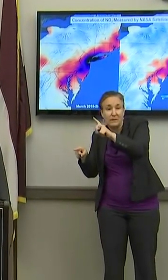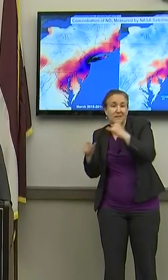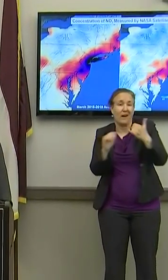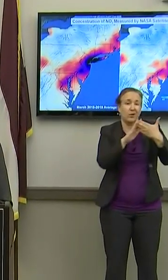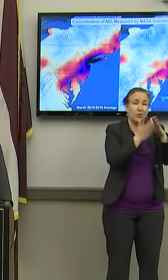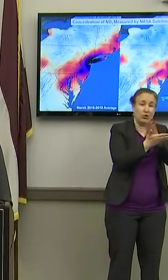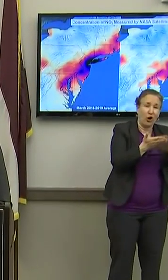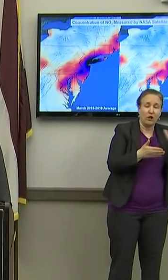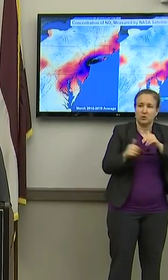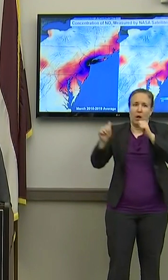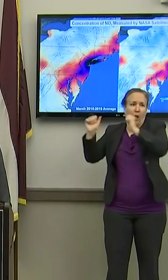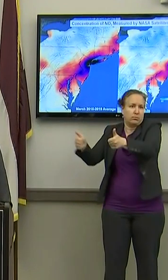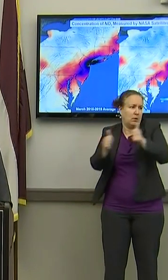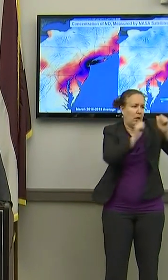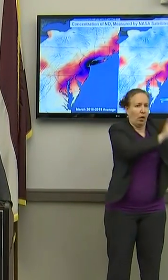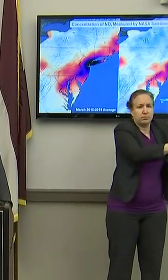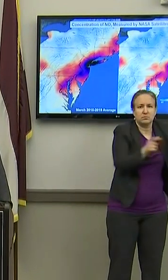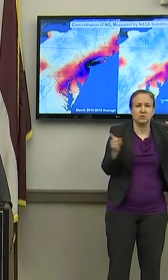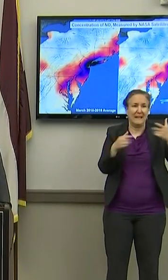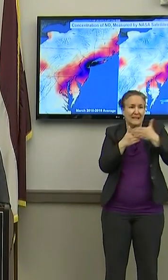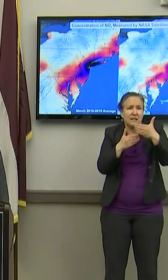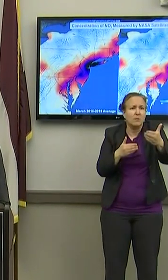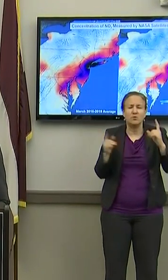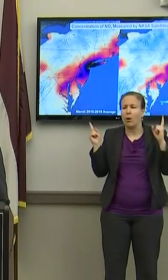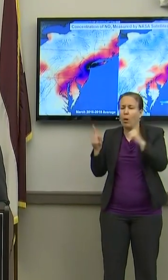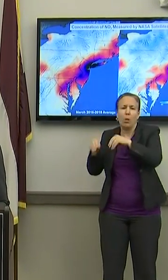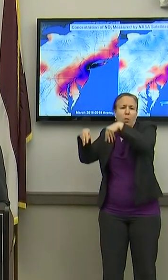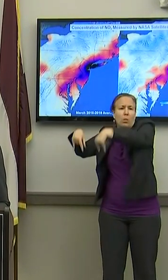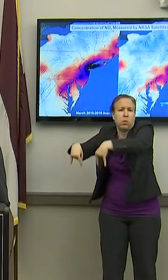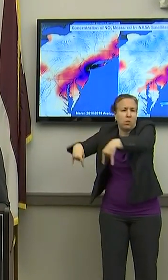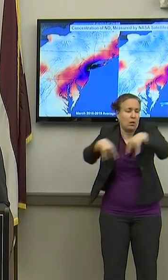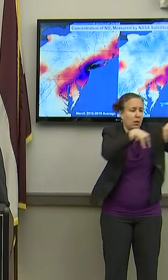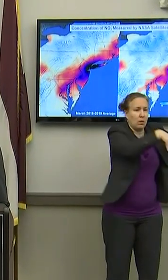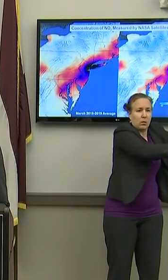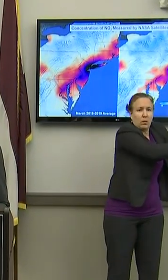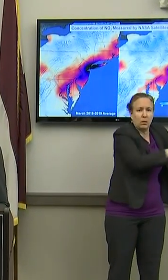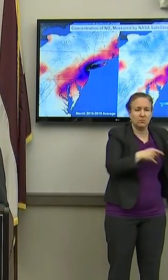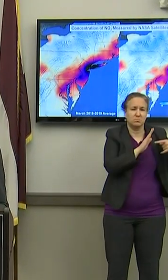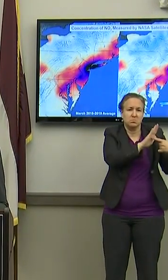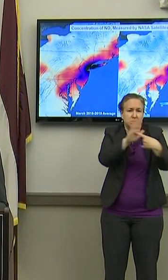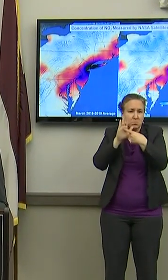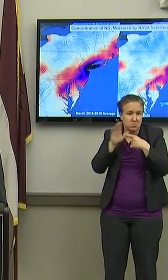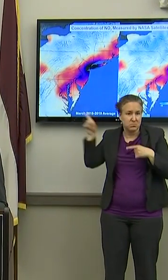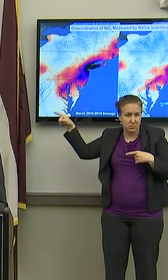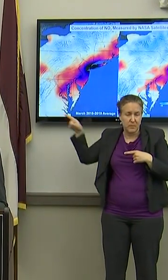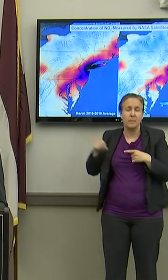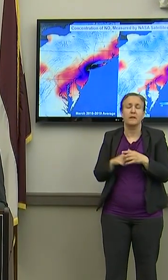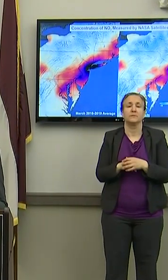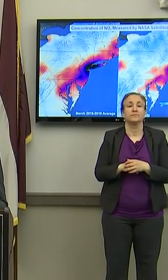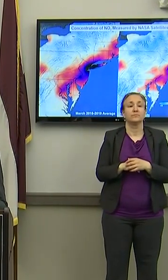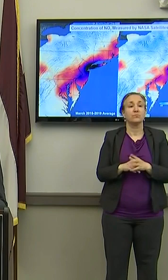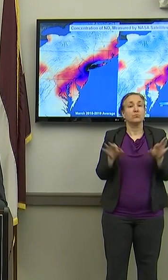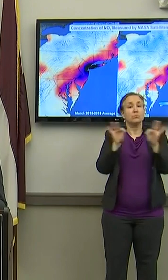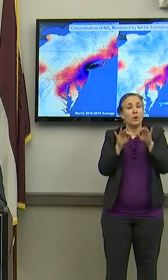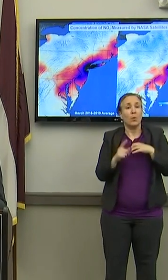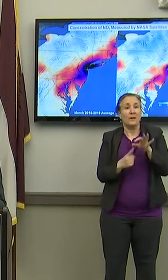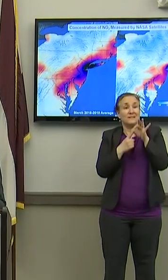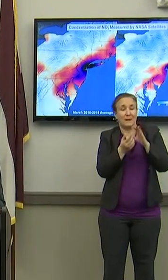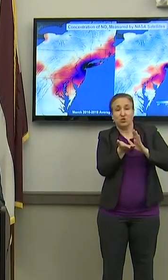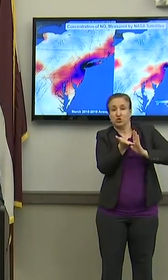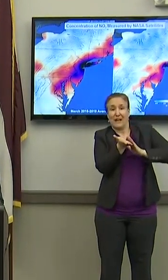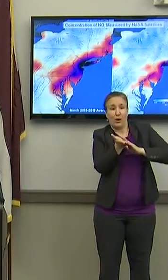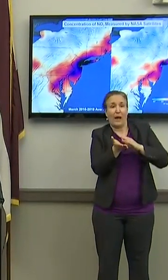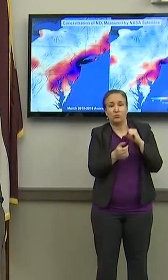were placed there spontaneously by neighbors and residents. I want to give a special shout